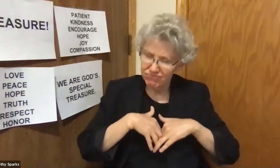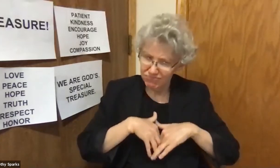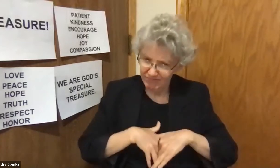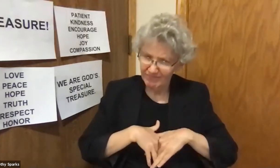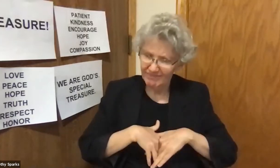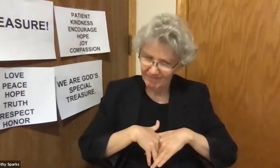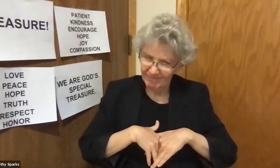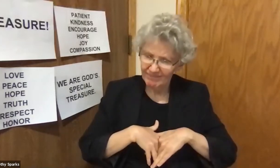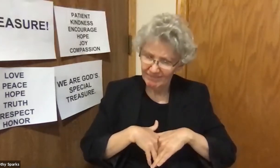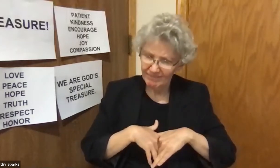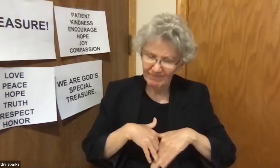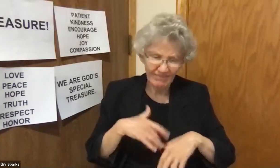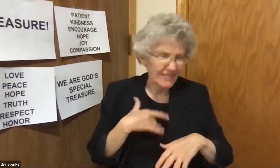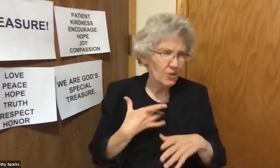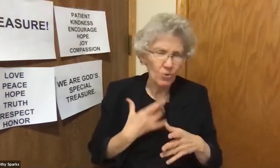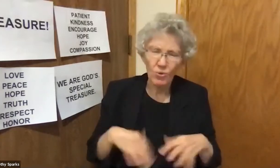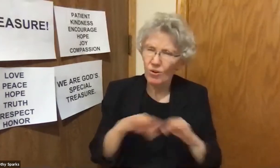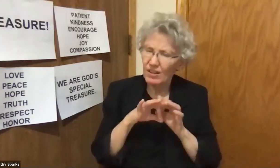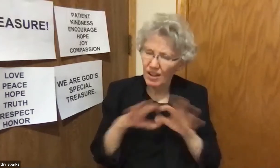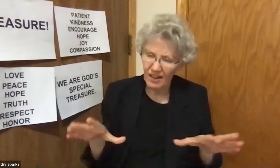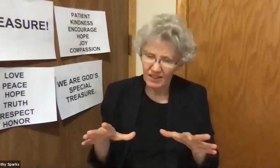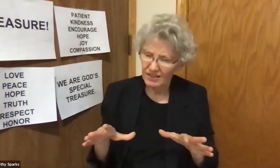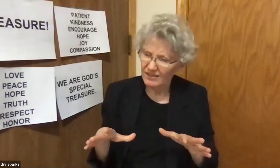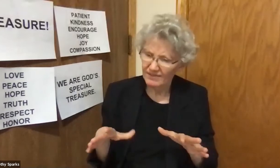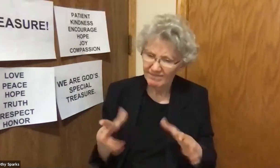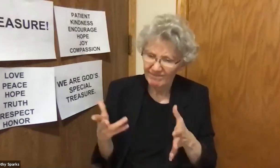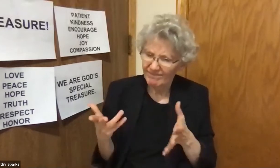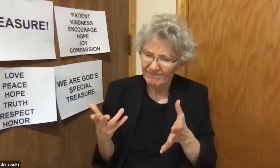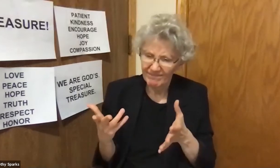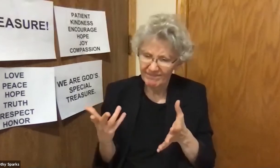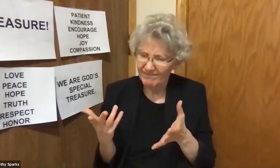for those whose lives have been stolen,